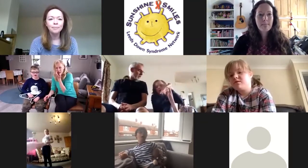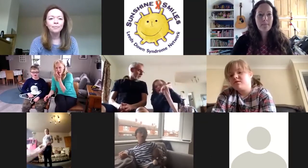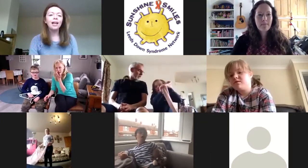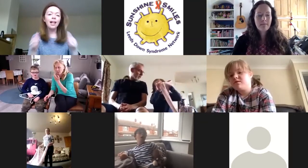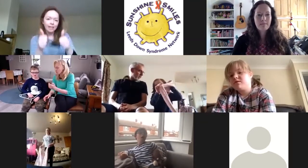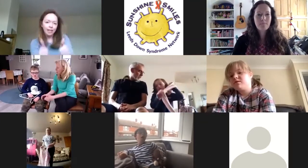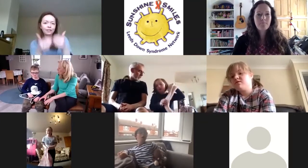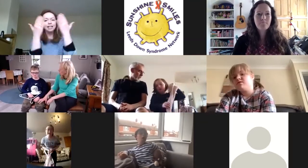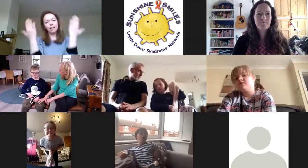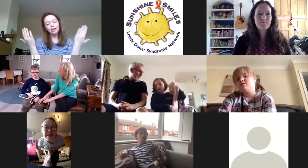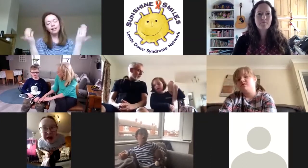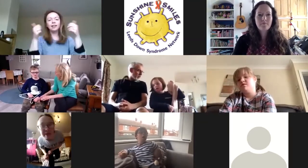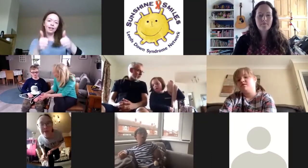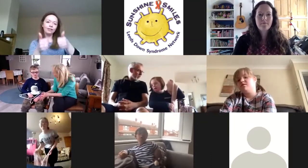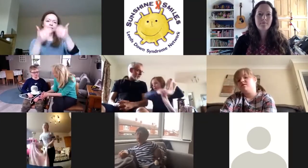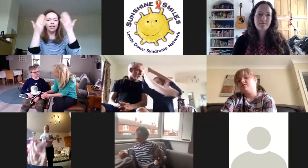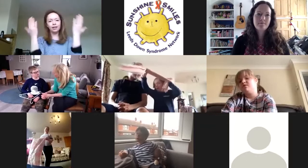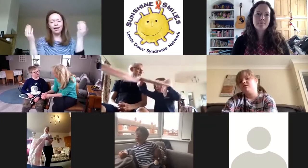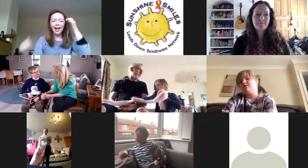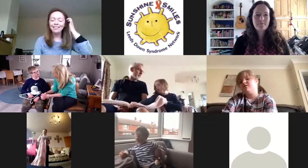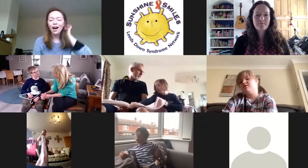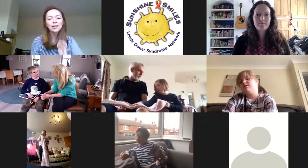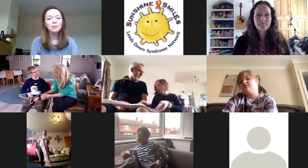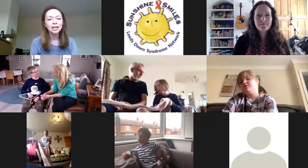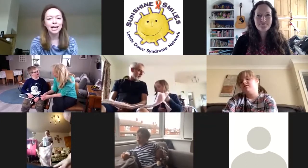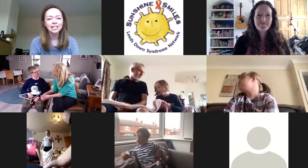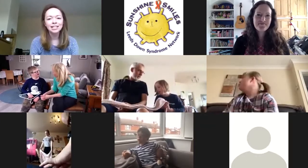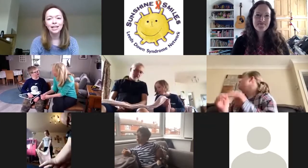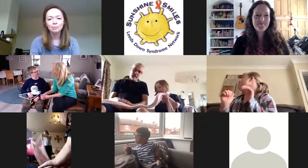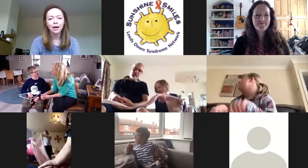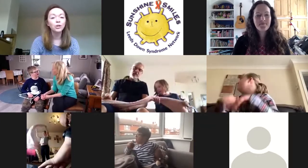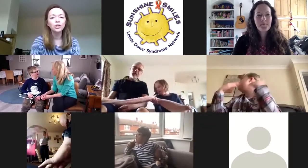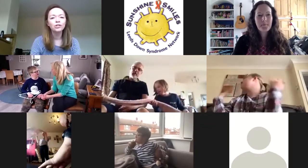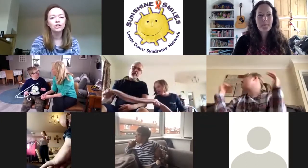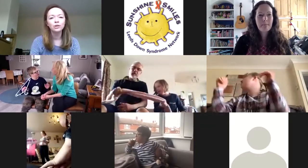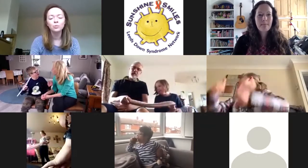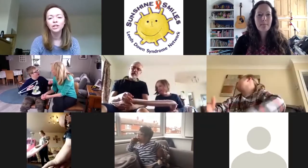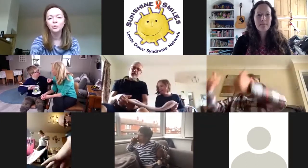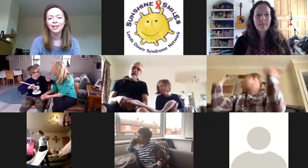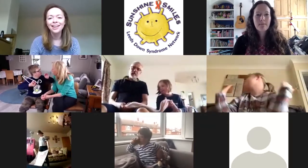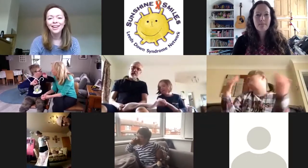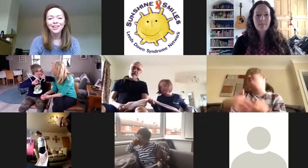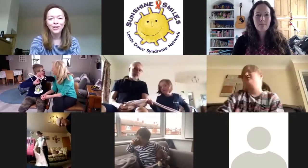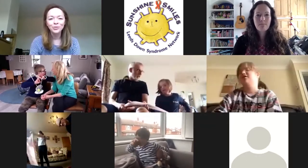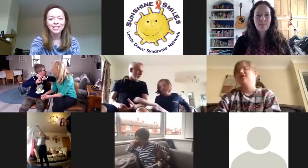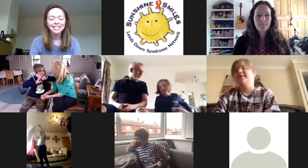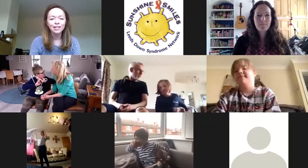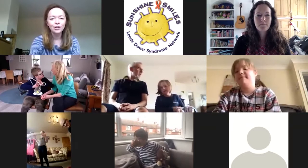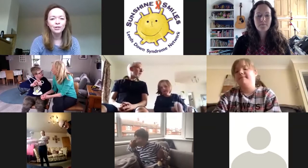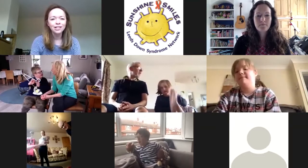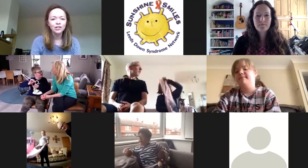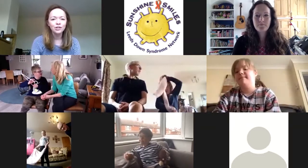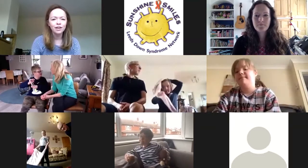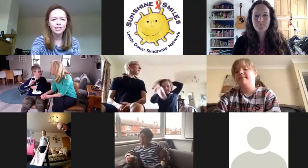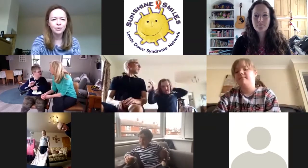bit, the lovely day, and that other person has to sing the other part, or you can just choose which one you want to sing. So